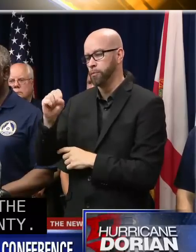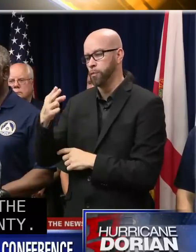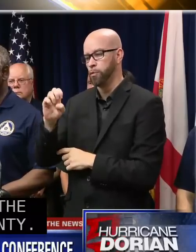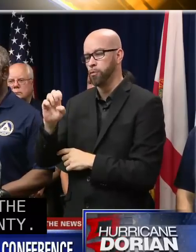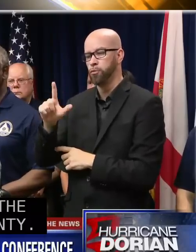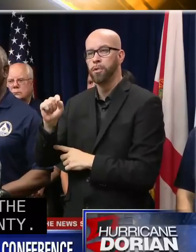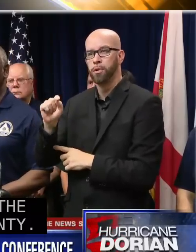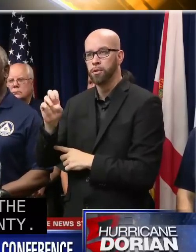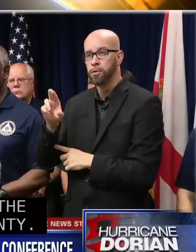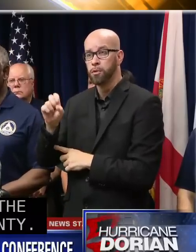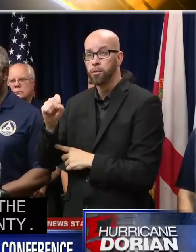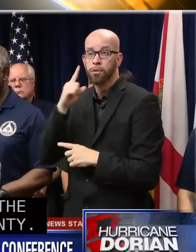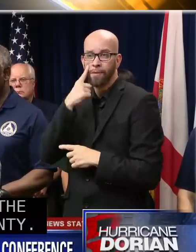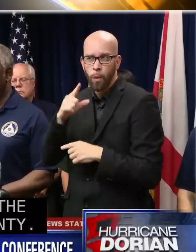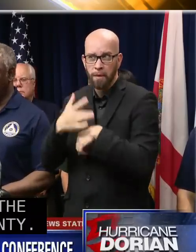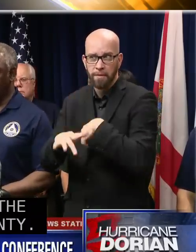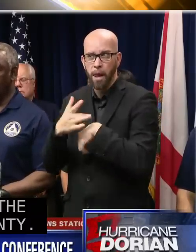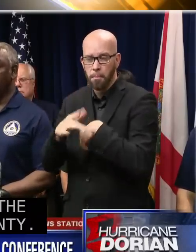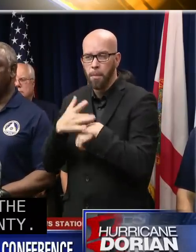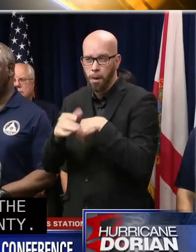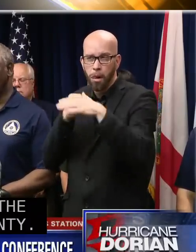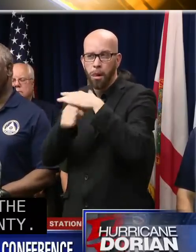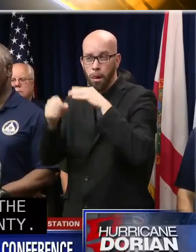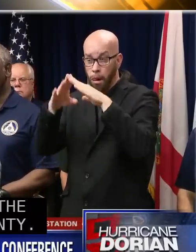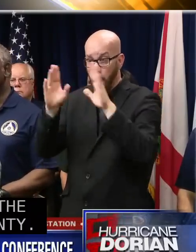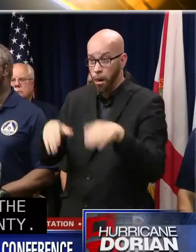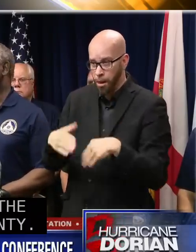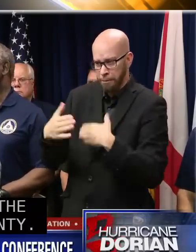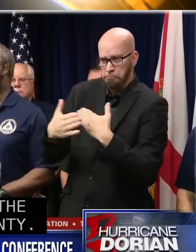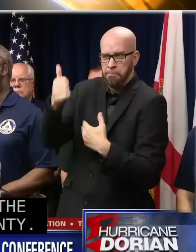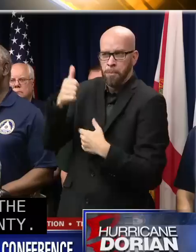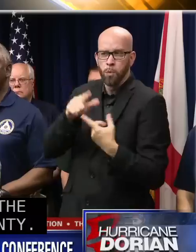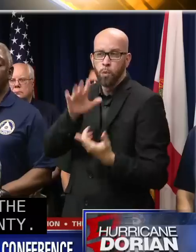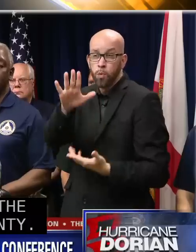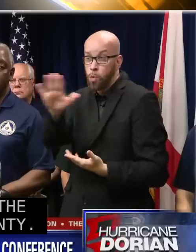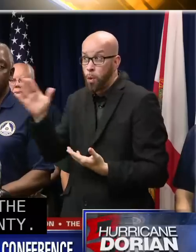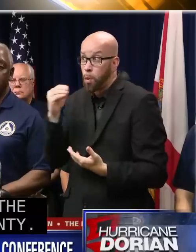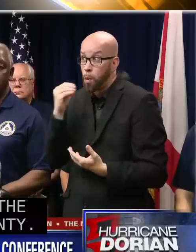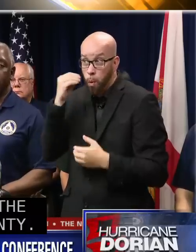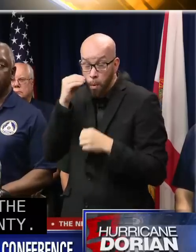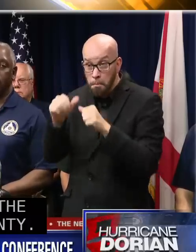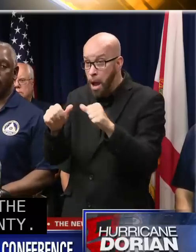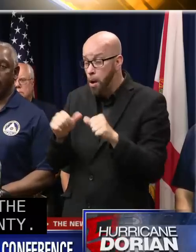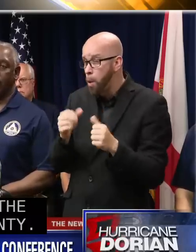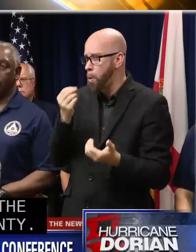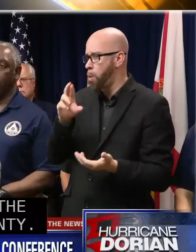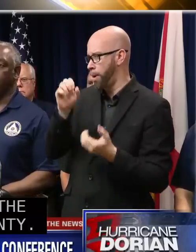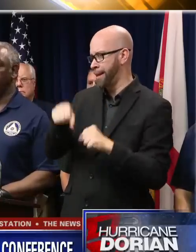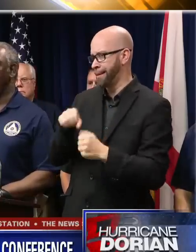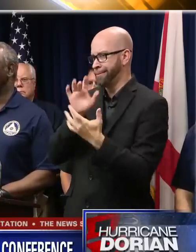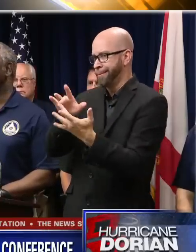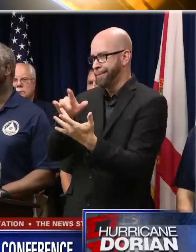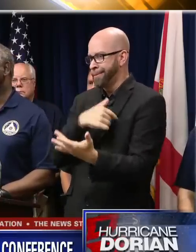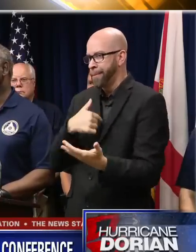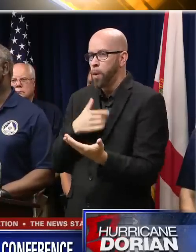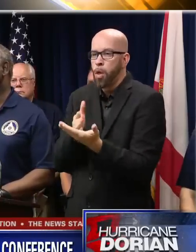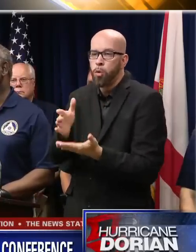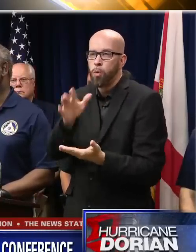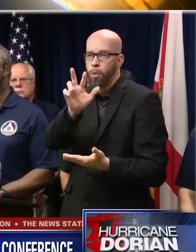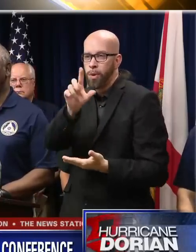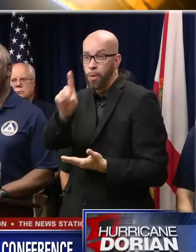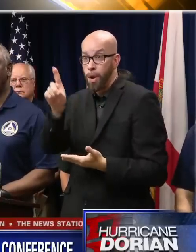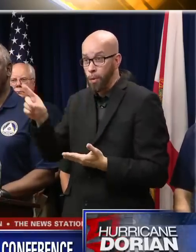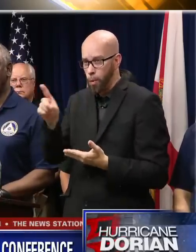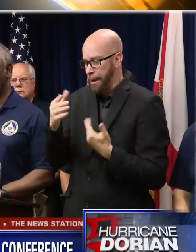ocfl.net/shelters for a list of available shelters nearest to you, or you can contact us again through 311 by